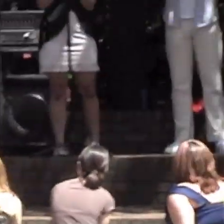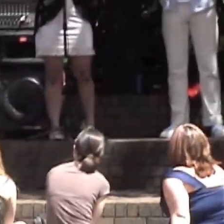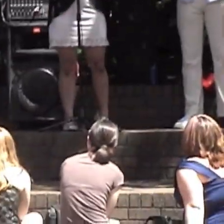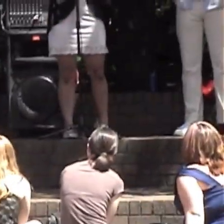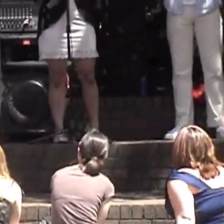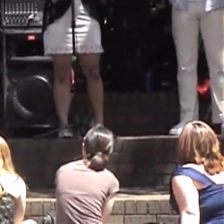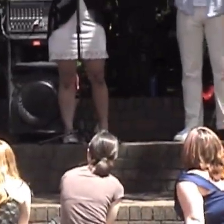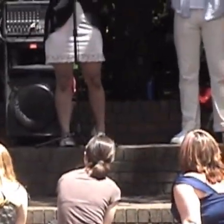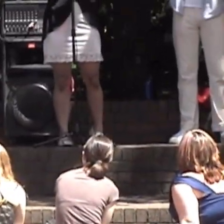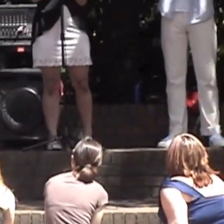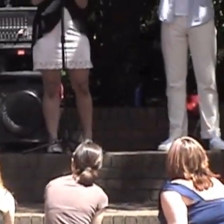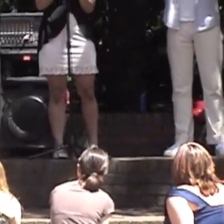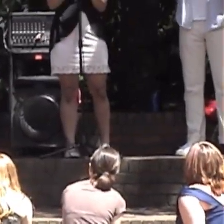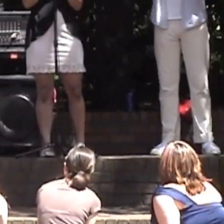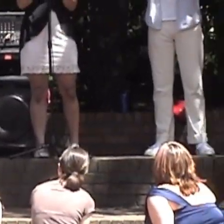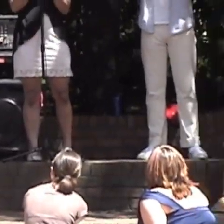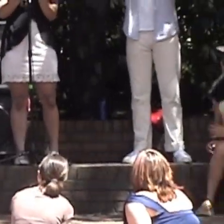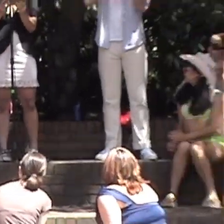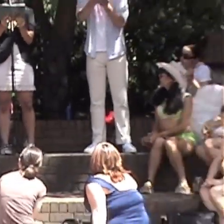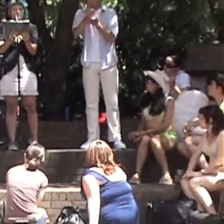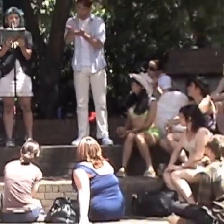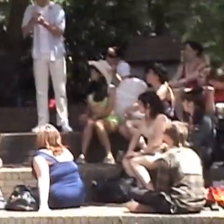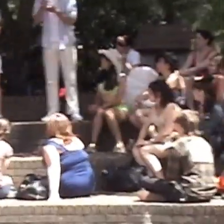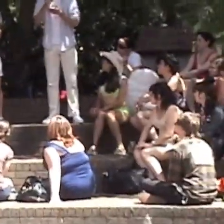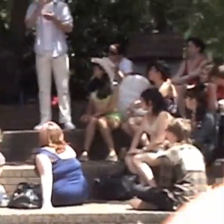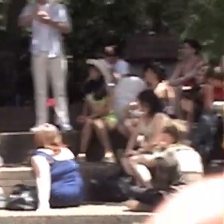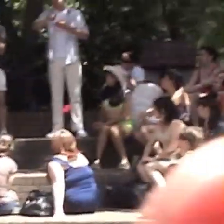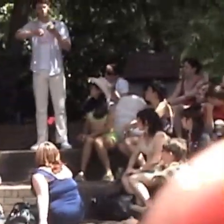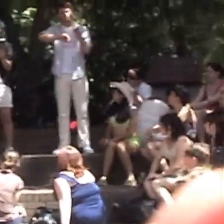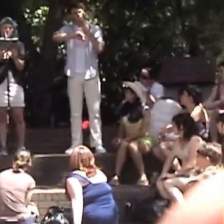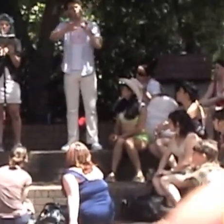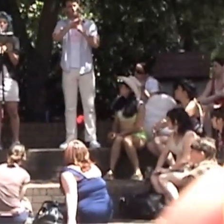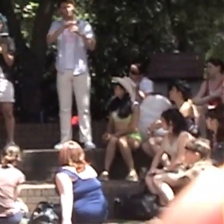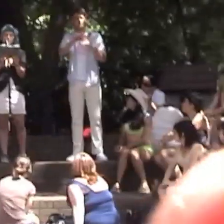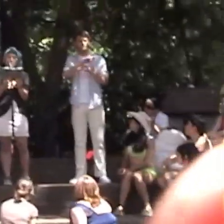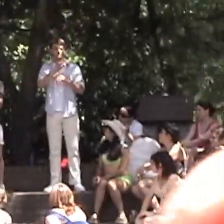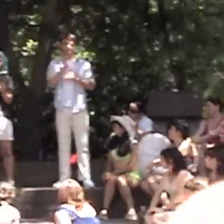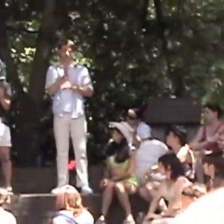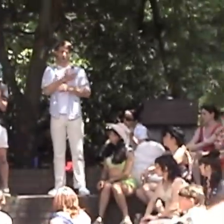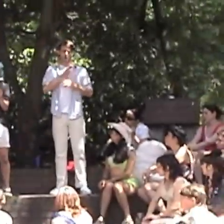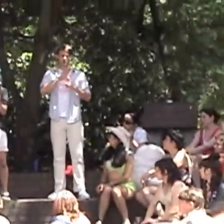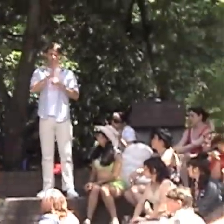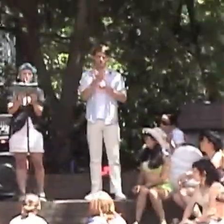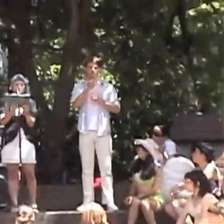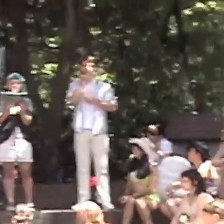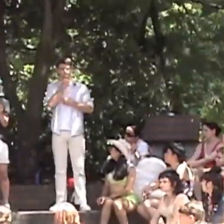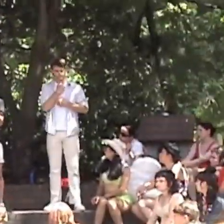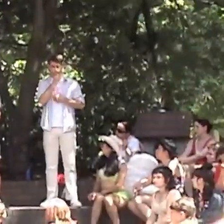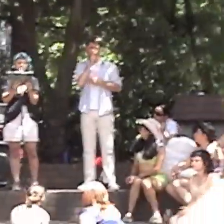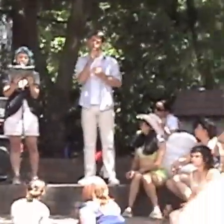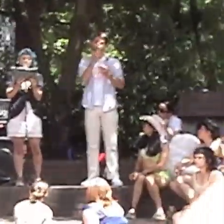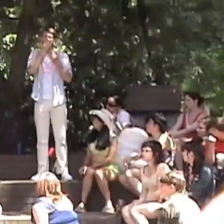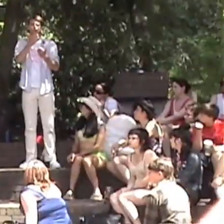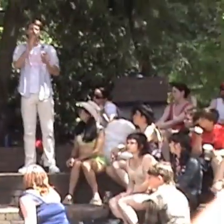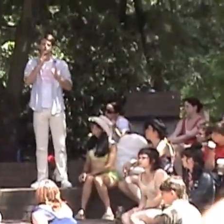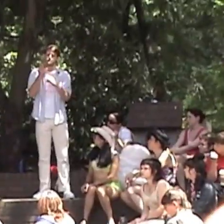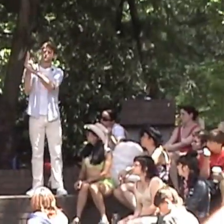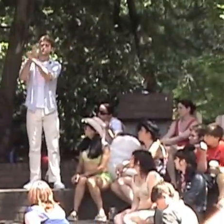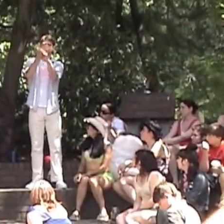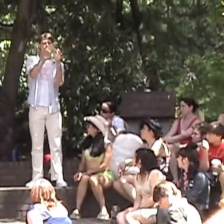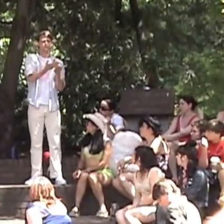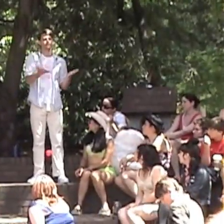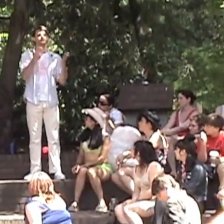be a patron of these places, for supporting businesses that care about community is really a positive way to consume. Again, thank